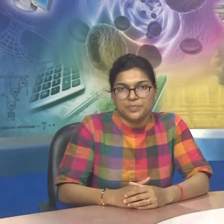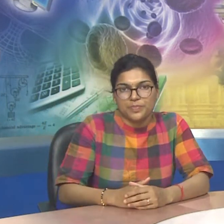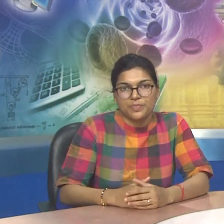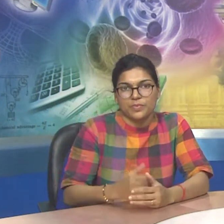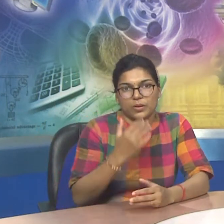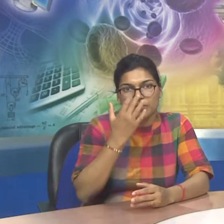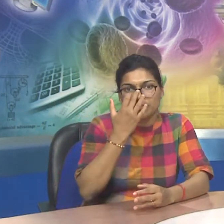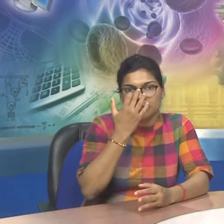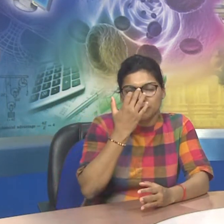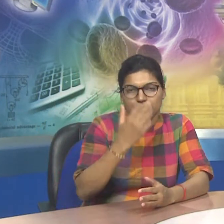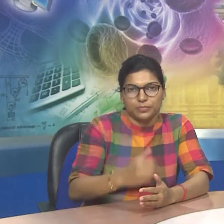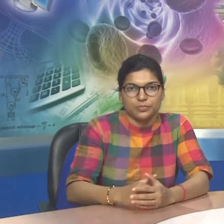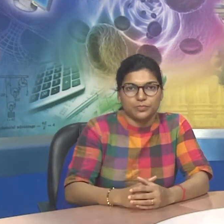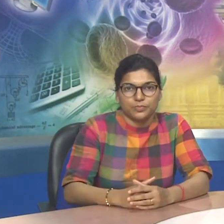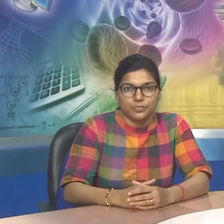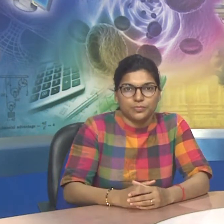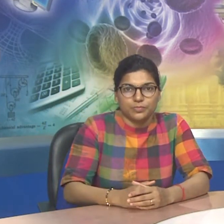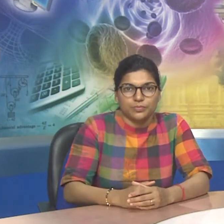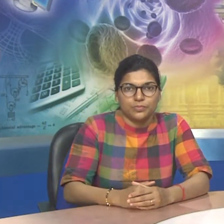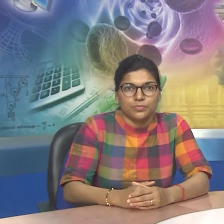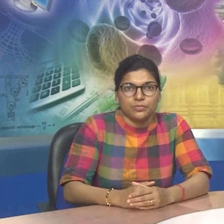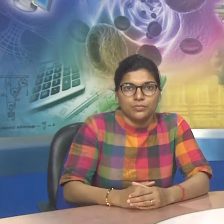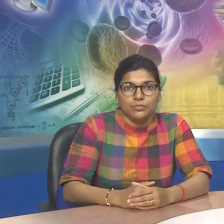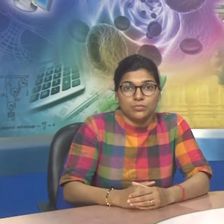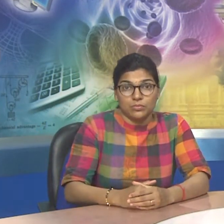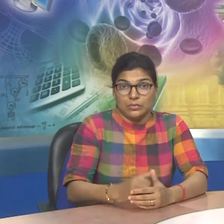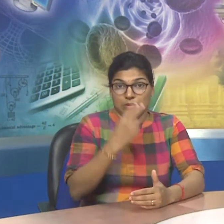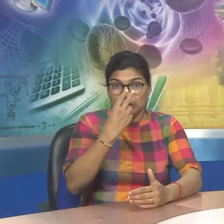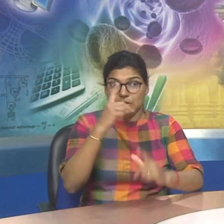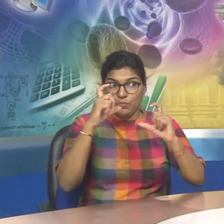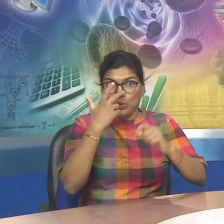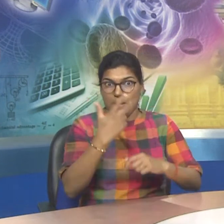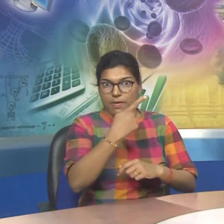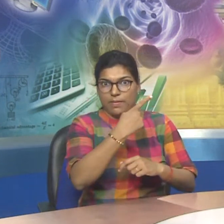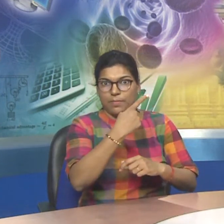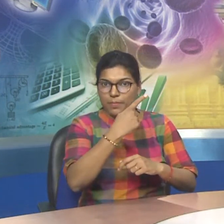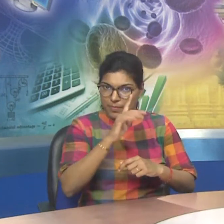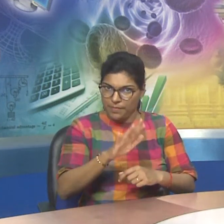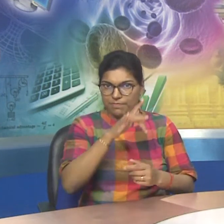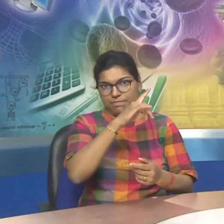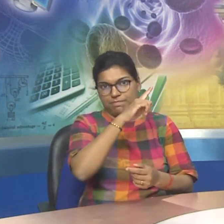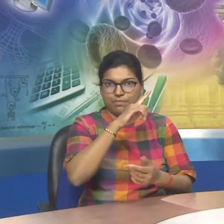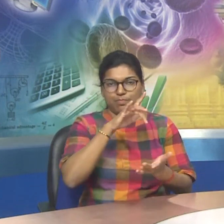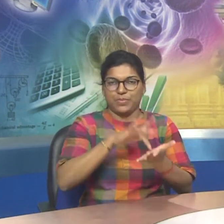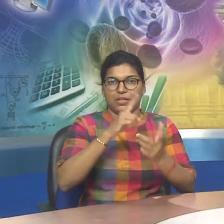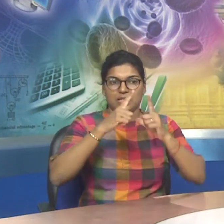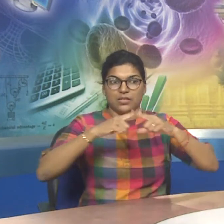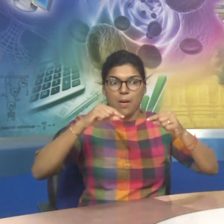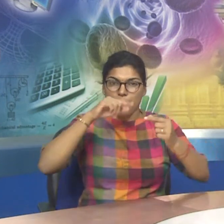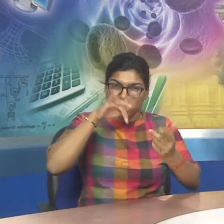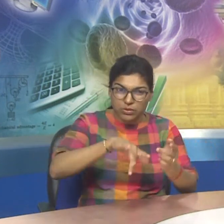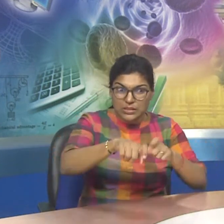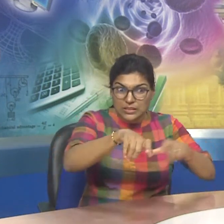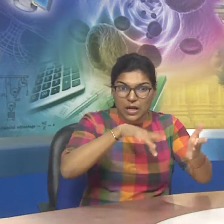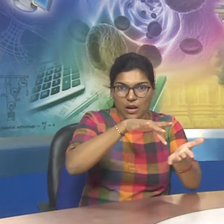in golden crane. You can see this image